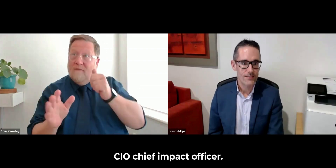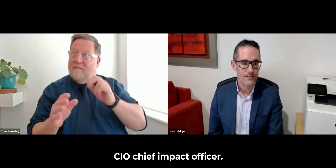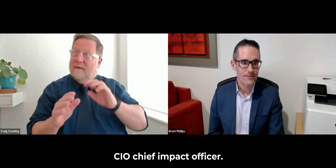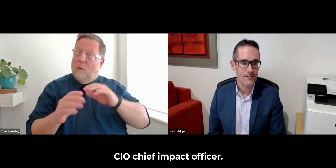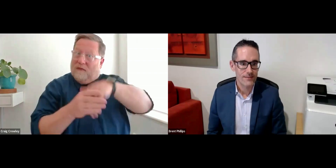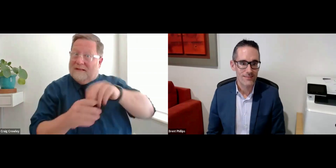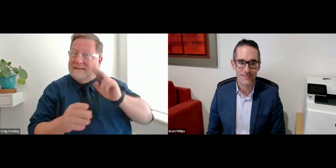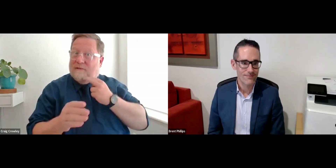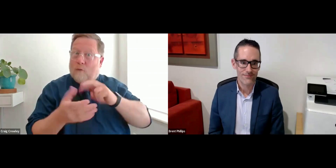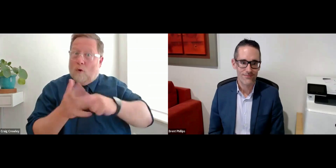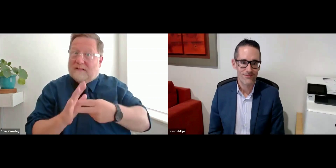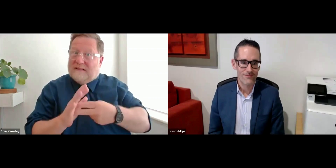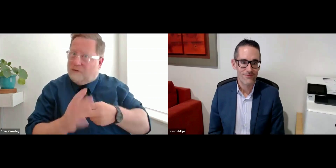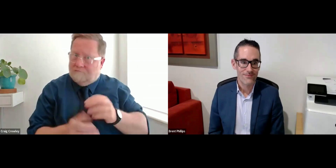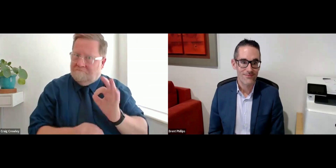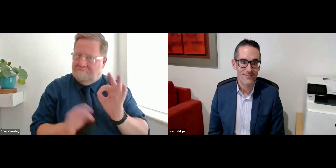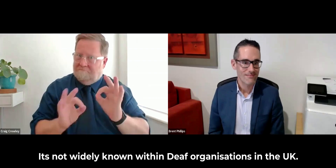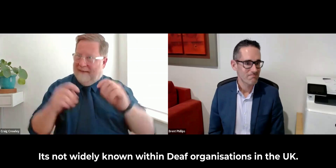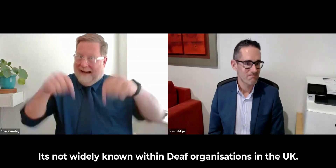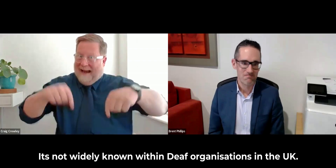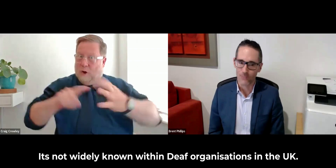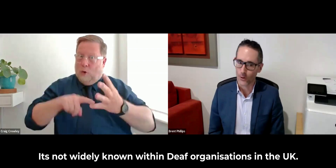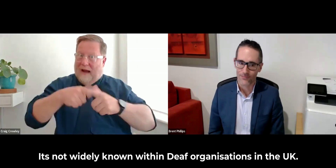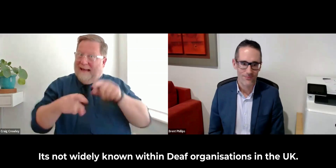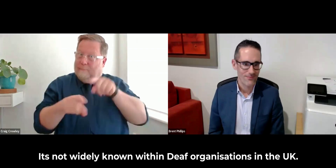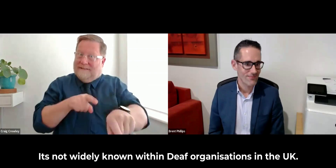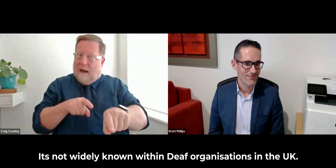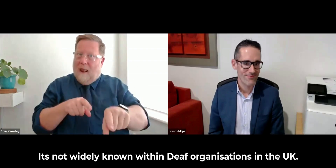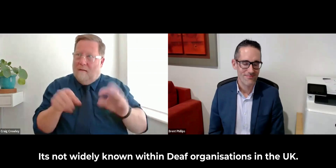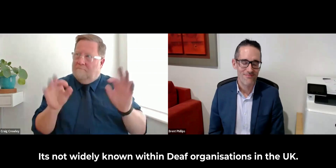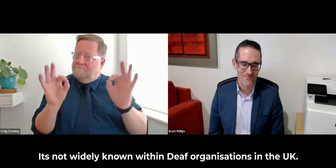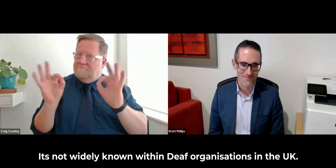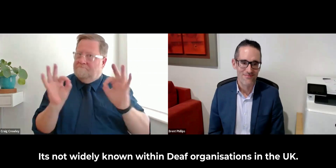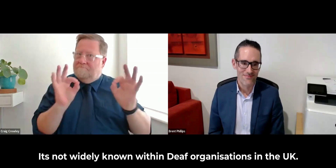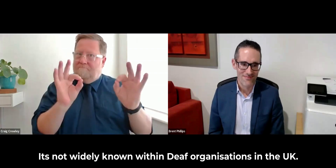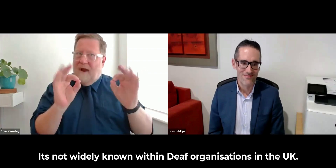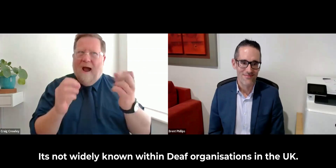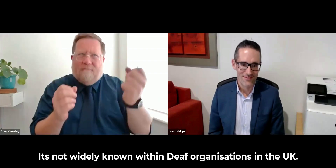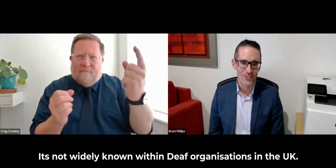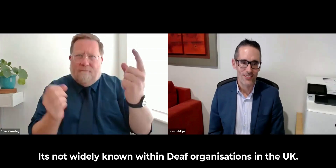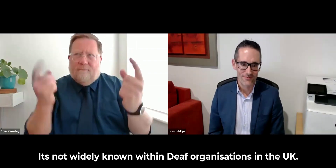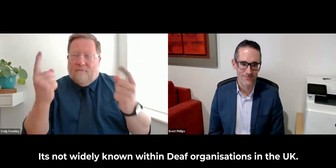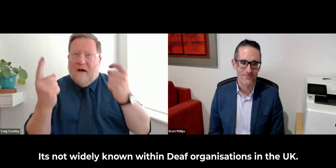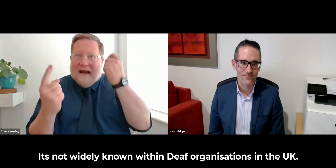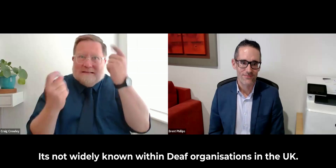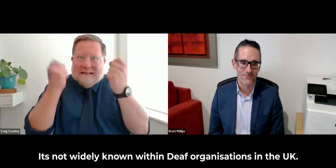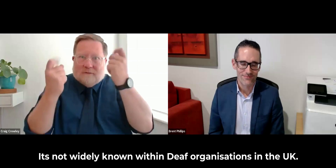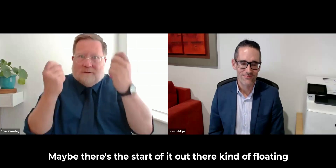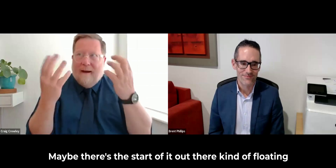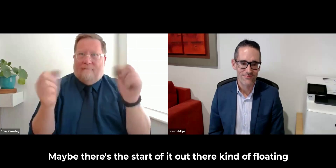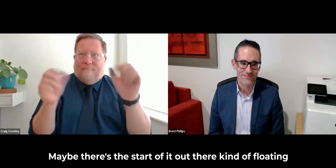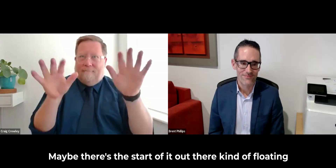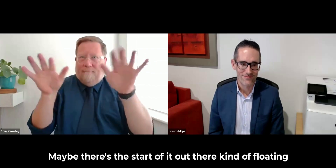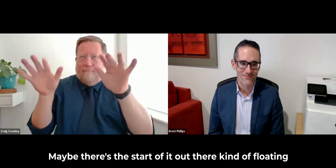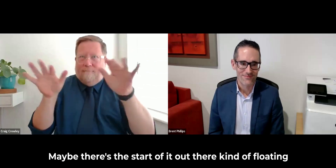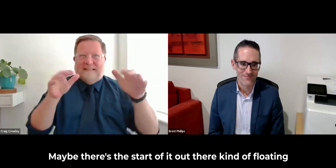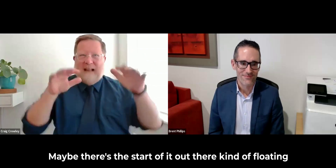Officer. Um, it's not widely known within deaf organisations in the UK. Maybe there's